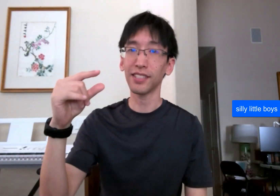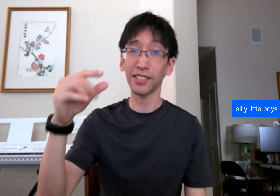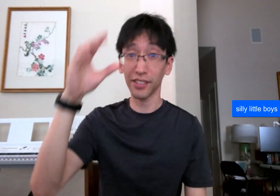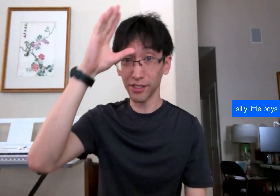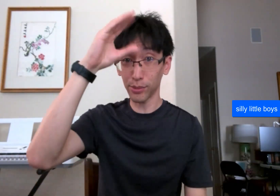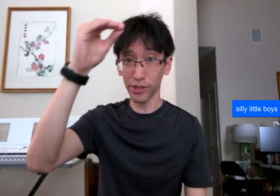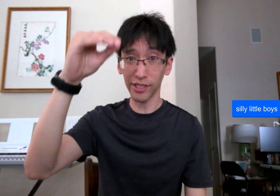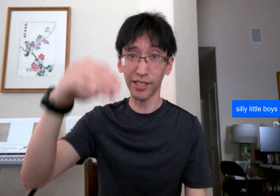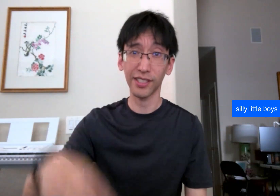silly little boys,